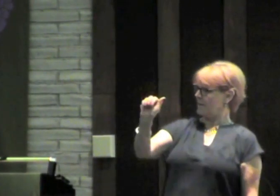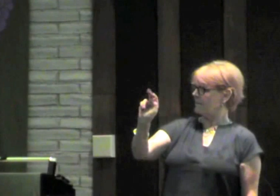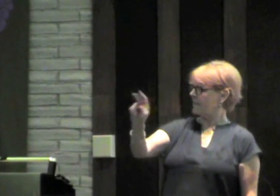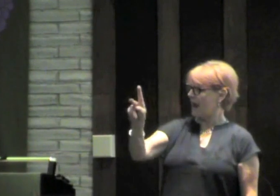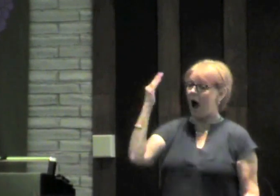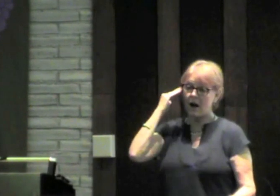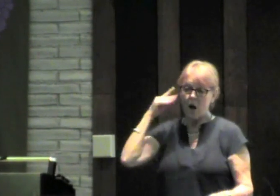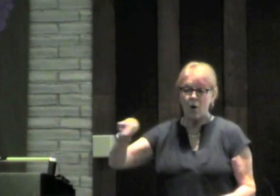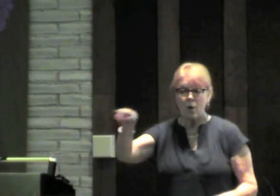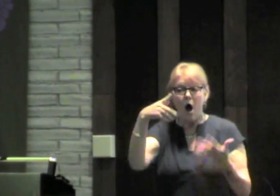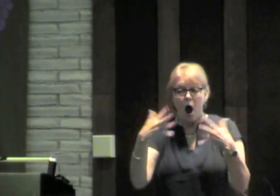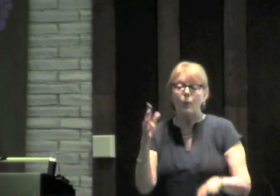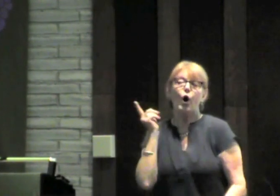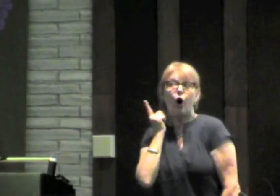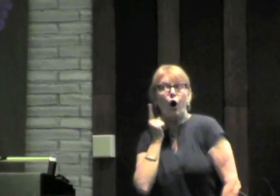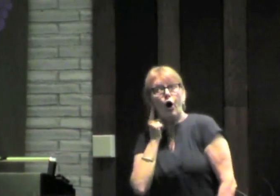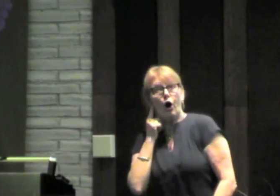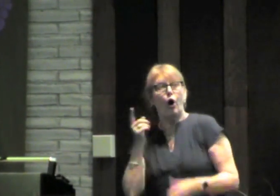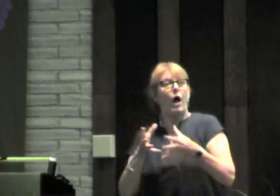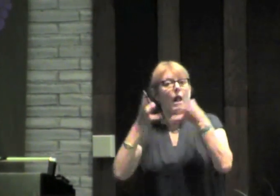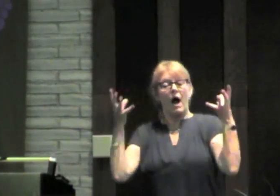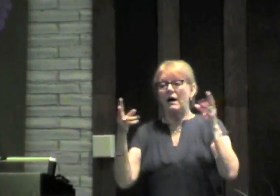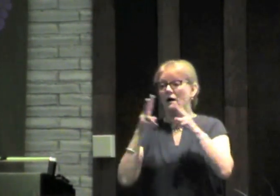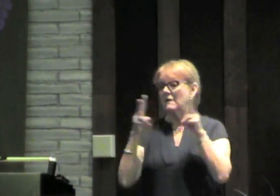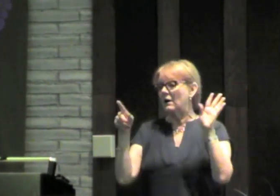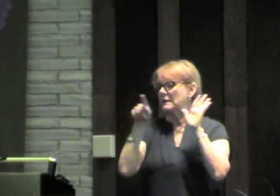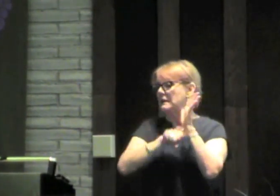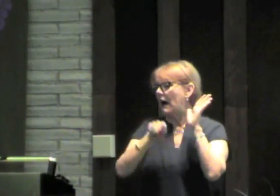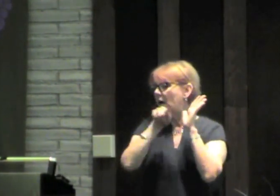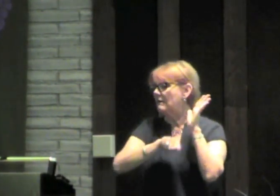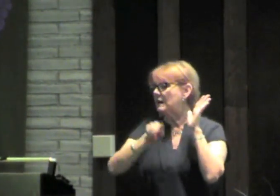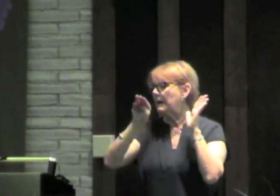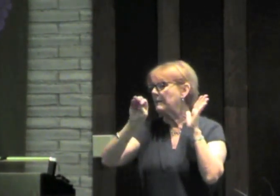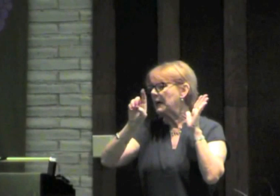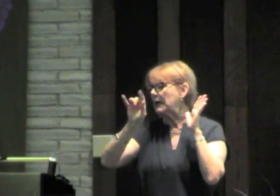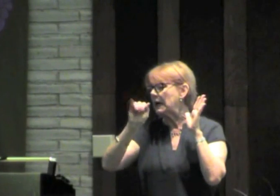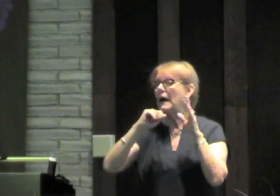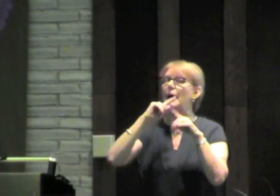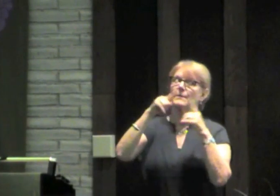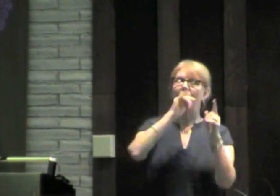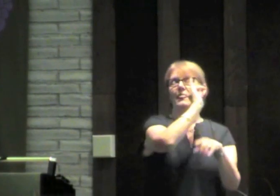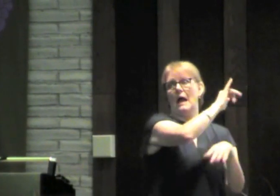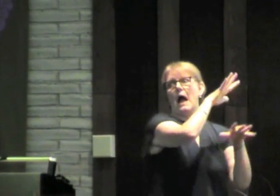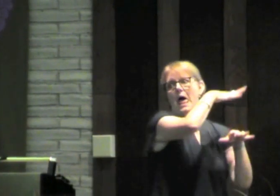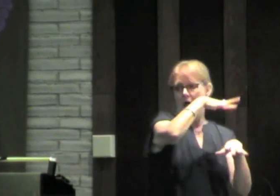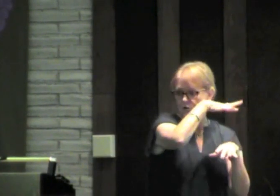It's in the West Bank. And I know you guys have heard a lot of negative things, a lot of negative